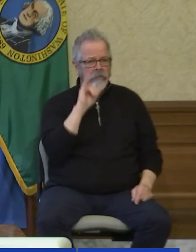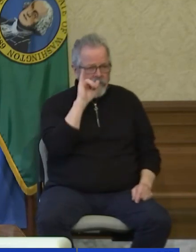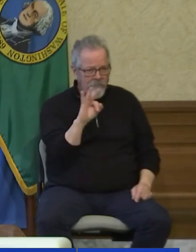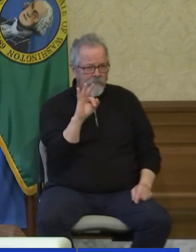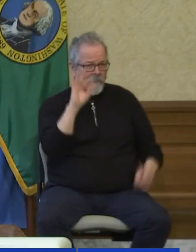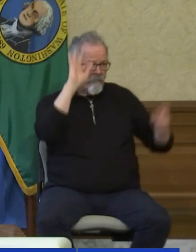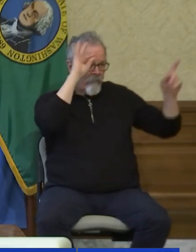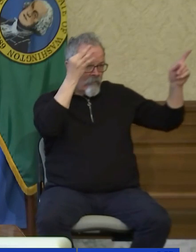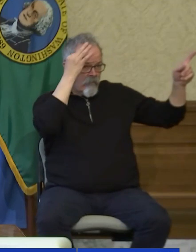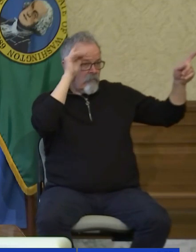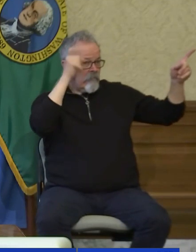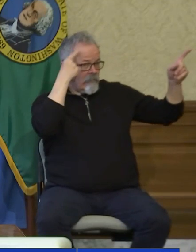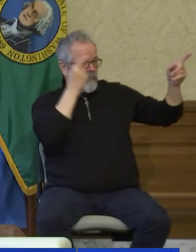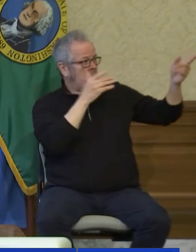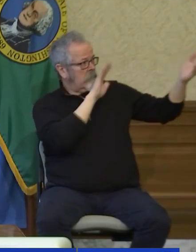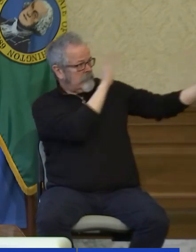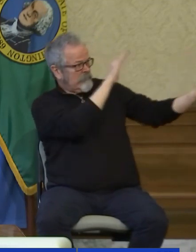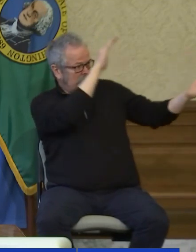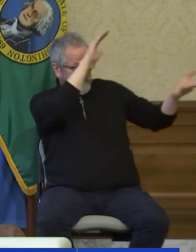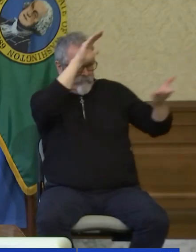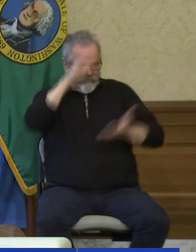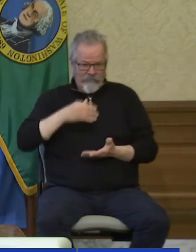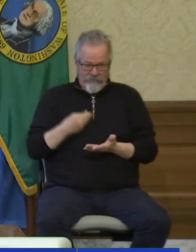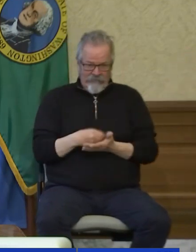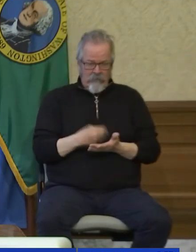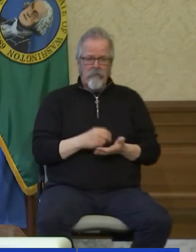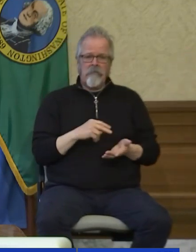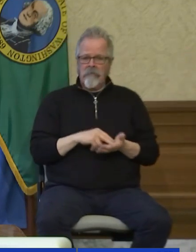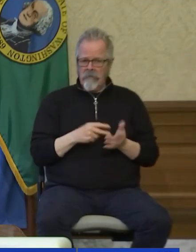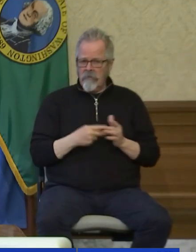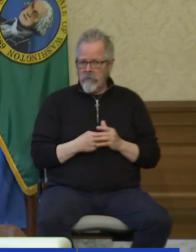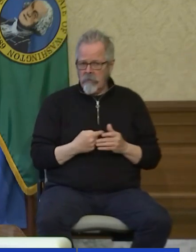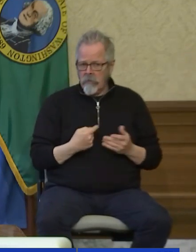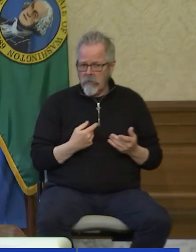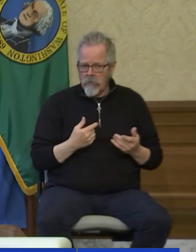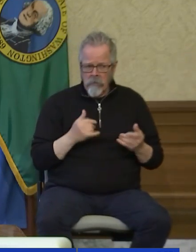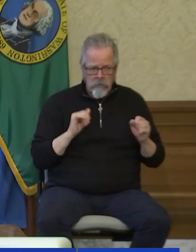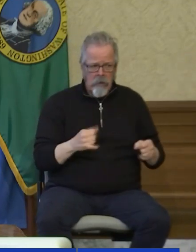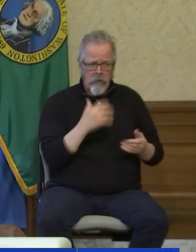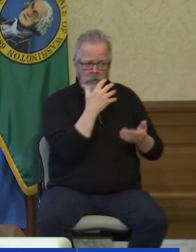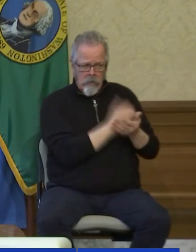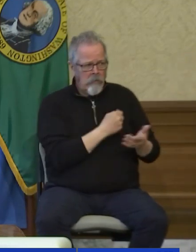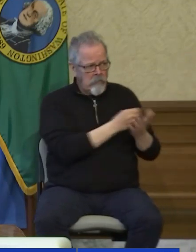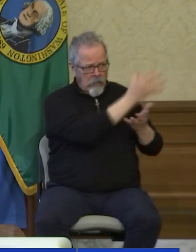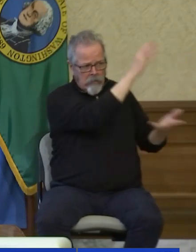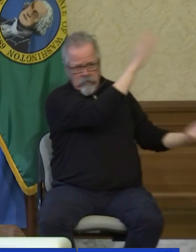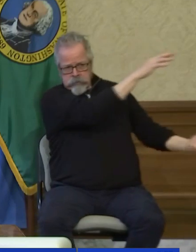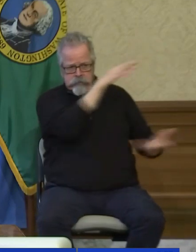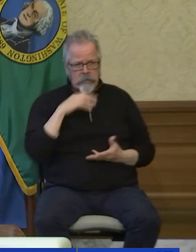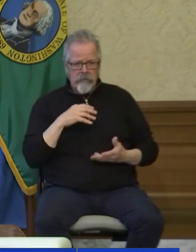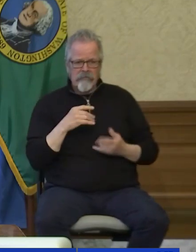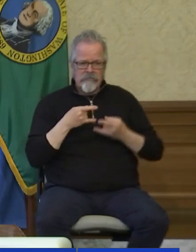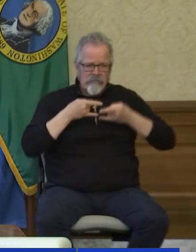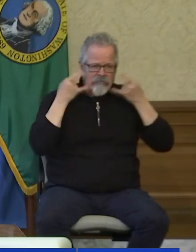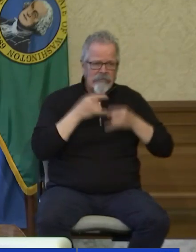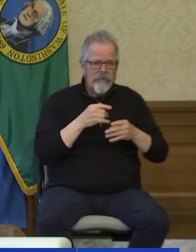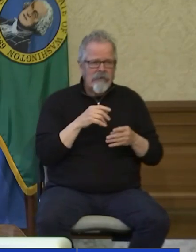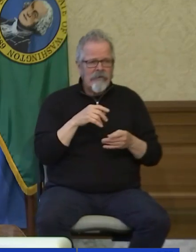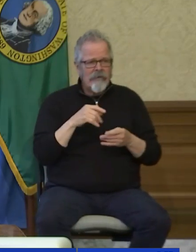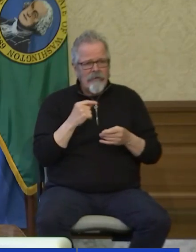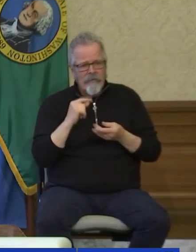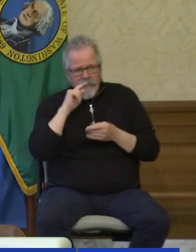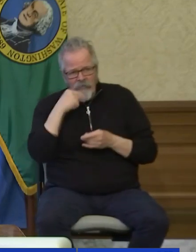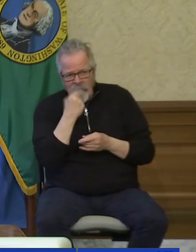fairly shortly. That's certainly a level I think we would need to be in the short term. However, that number